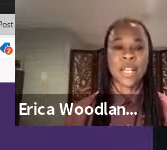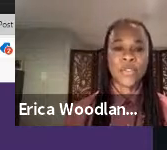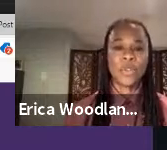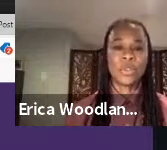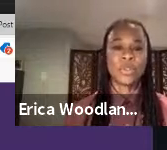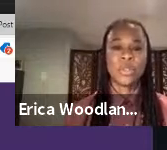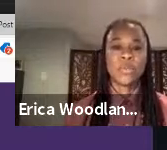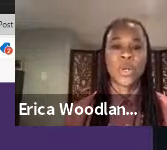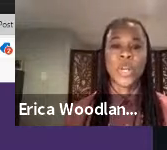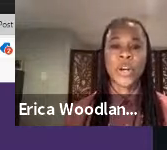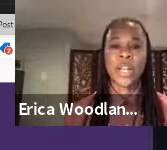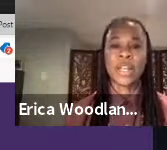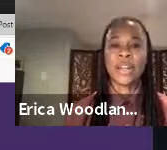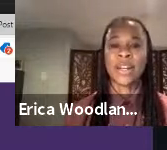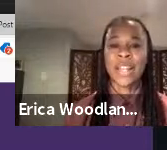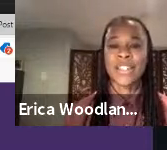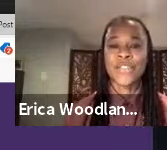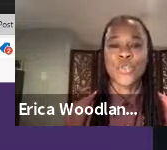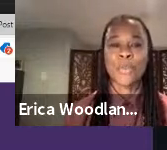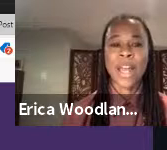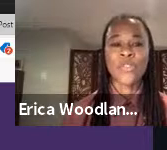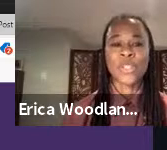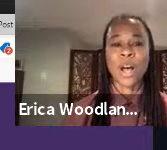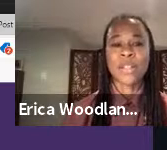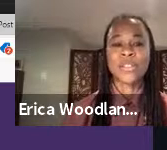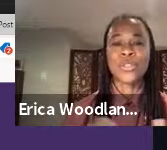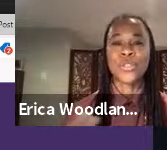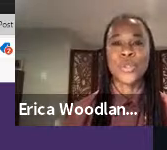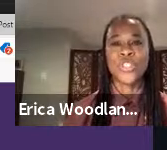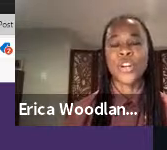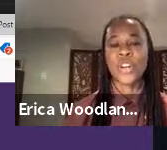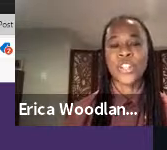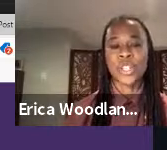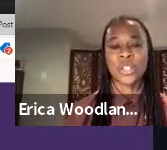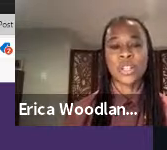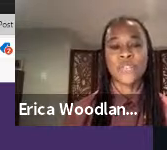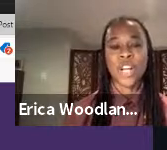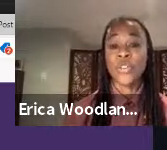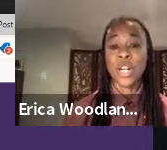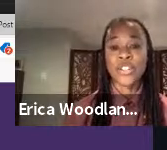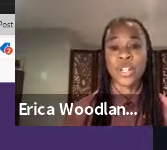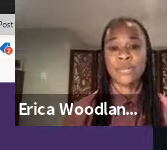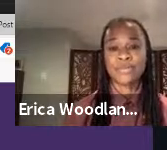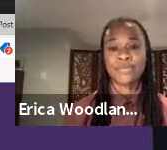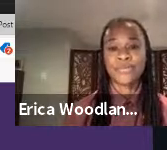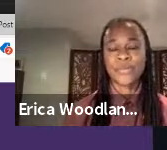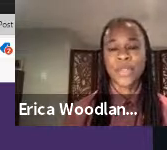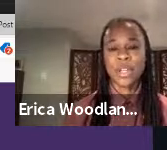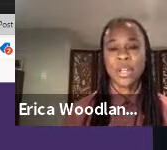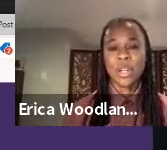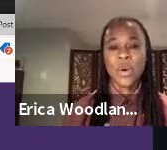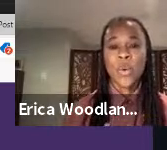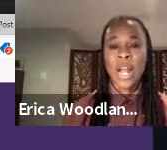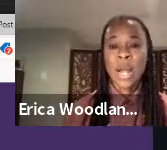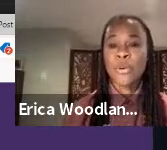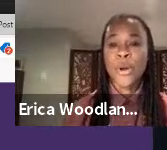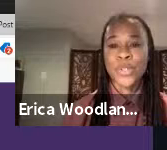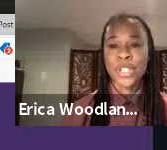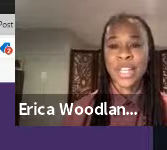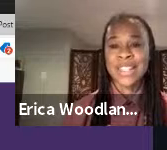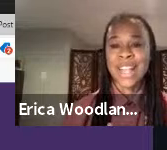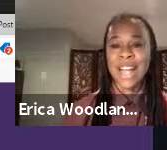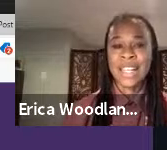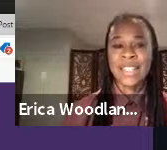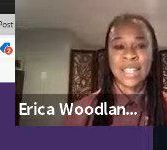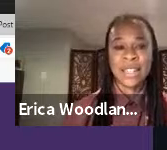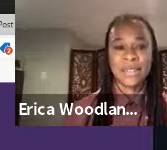be successful when we are in a collective traumatic response due to generations of degradation? What I am